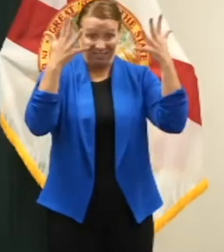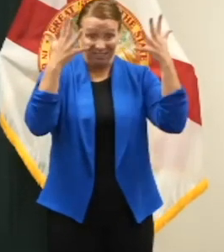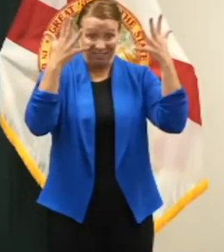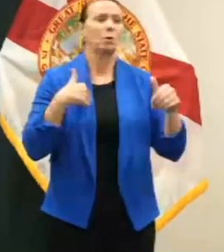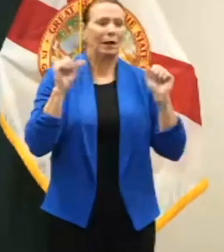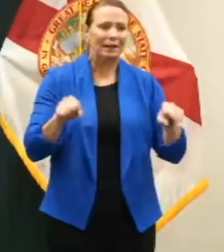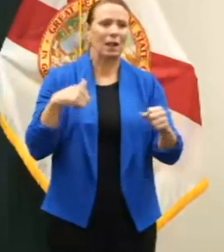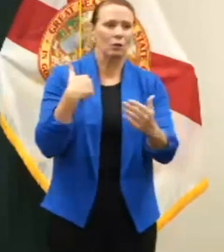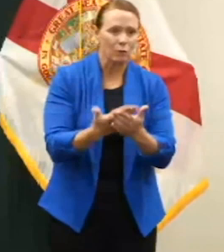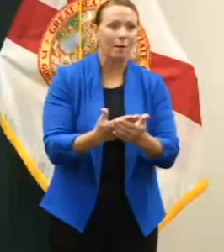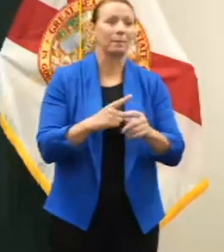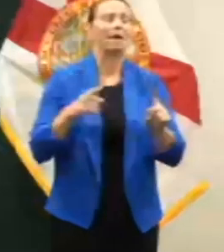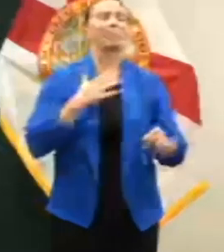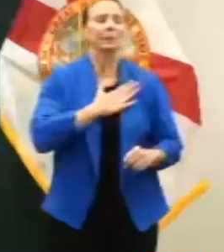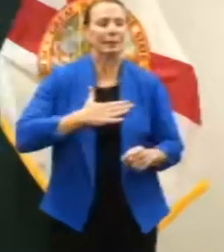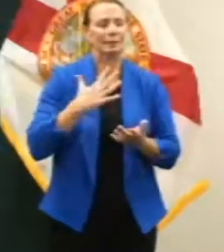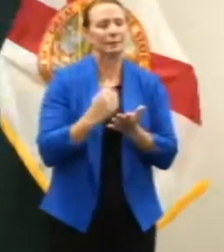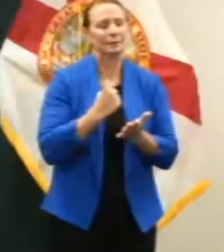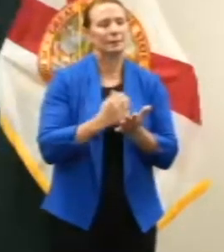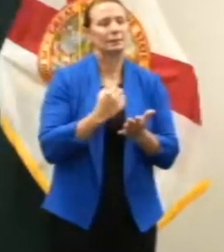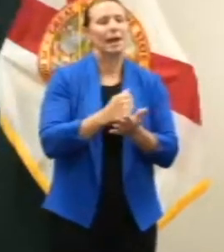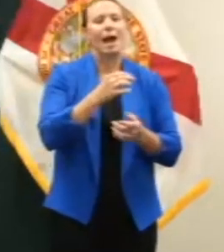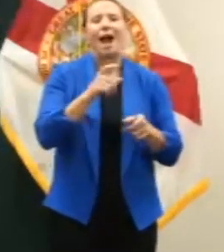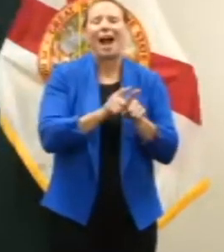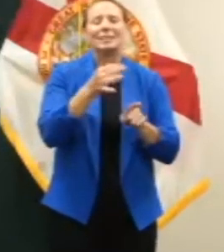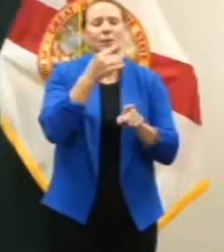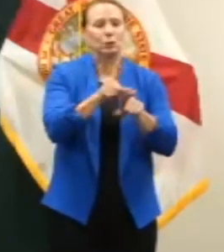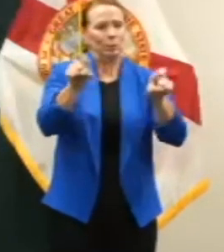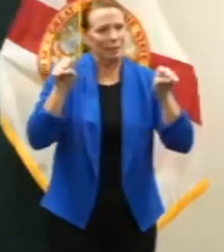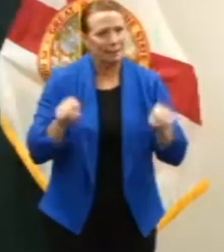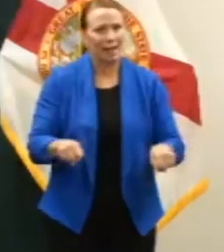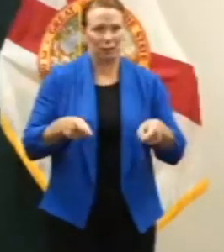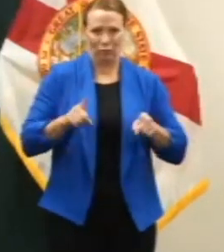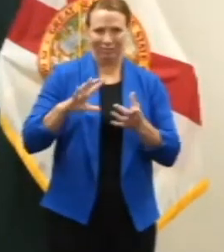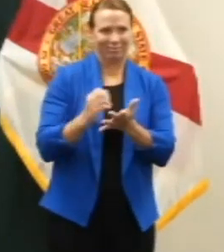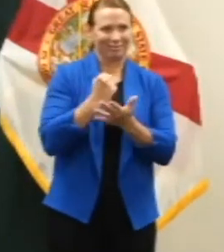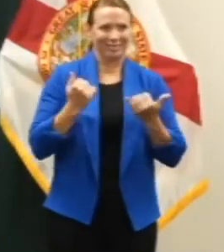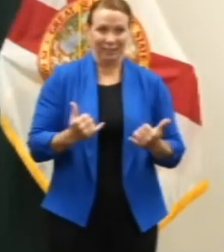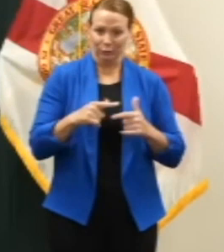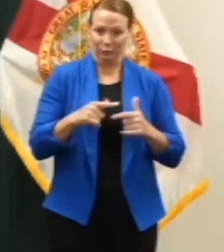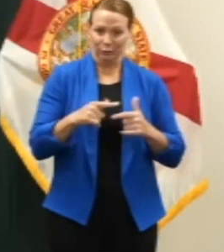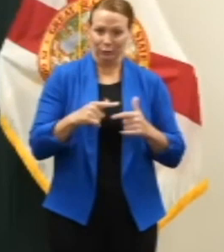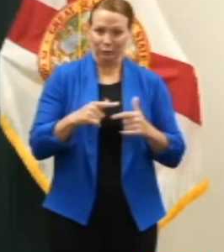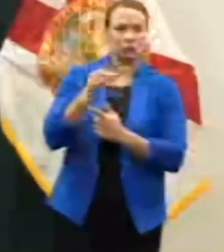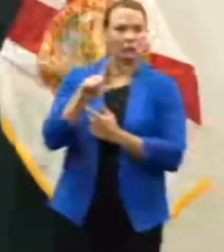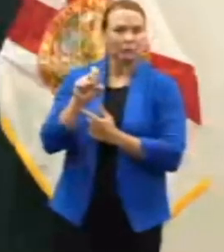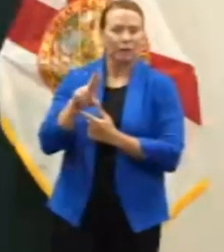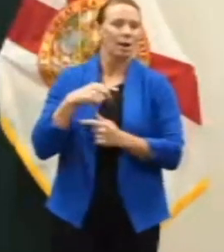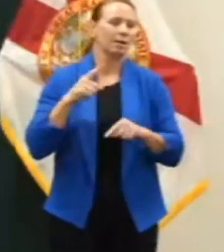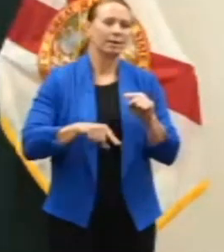please take advantage as soon as you can tomorrow of the opportunity to shelter. I can't, again, say that